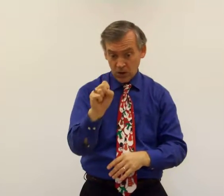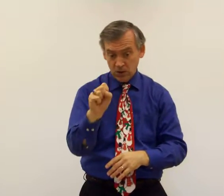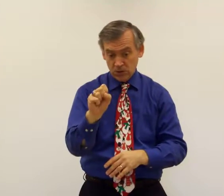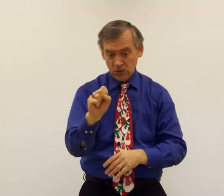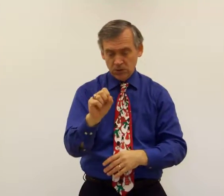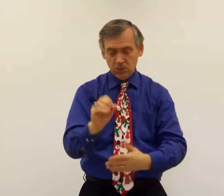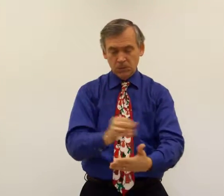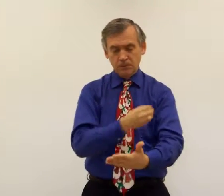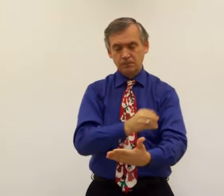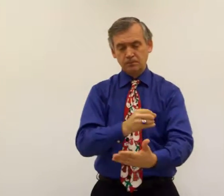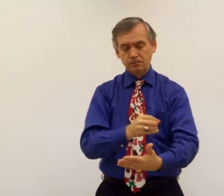the underworld.